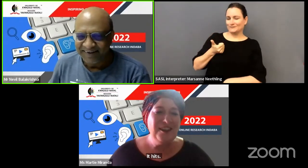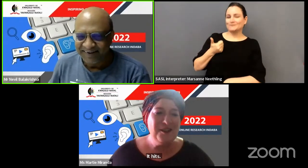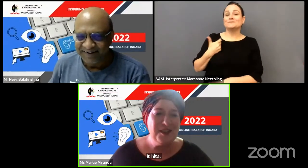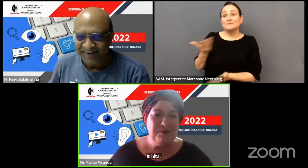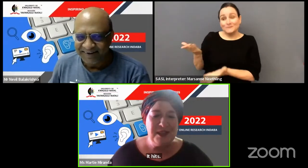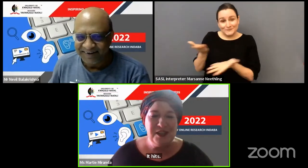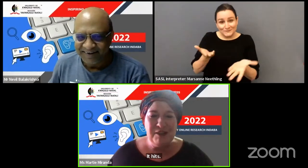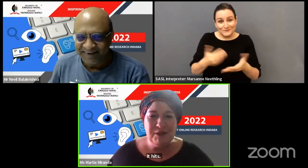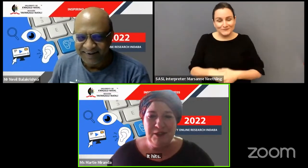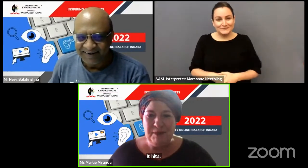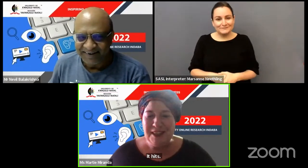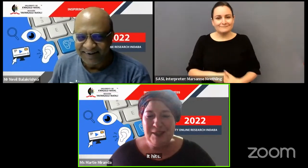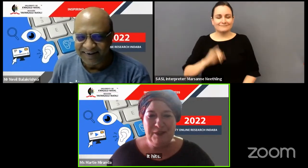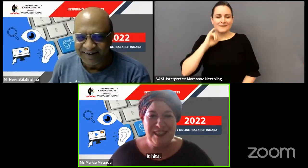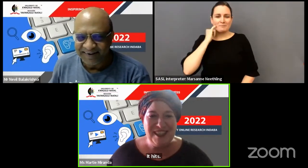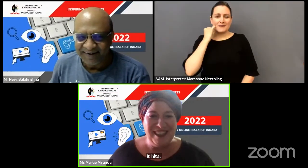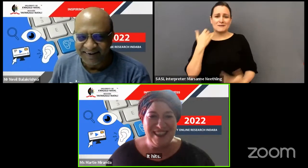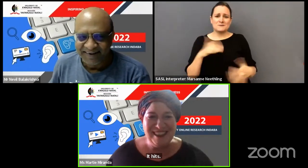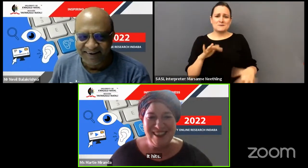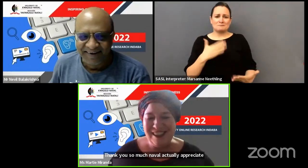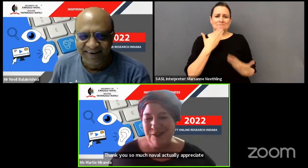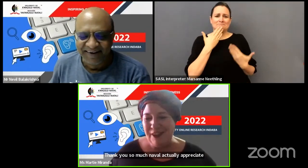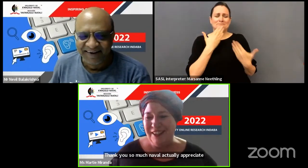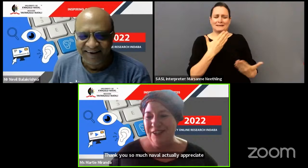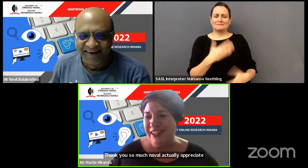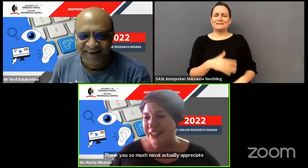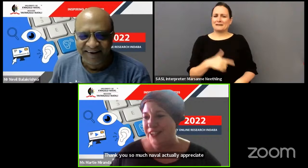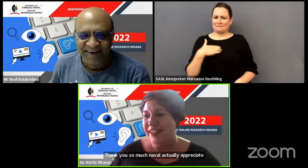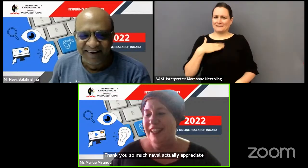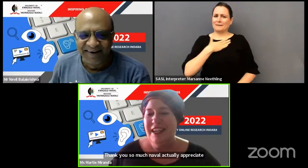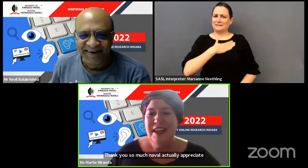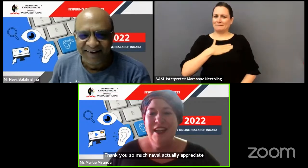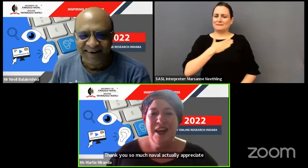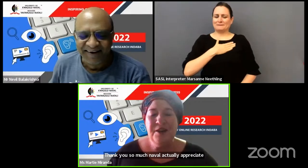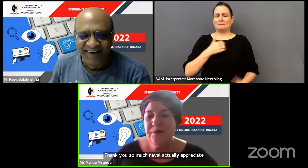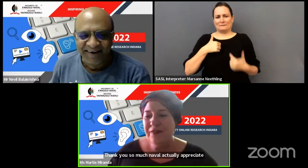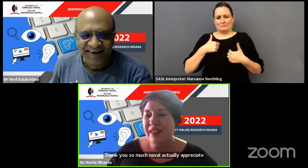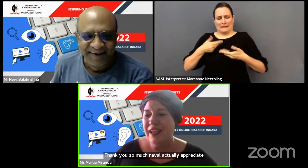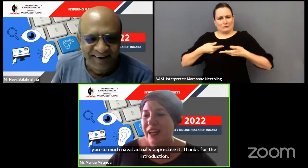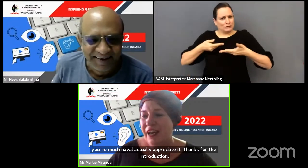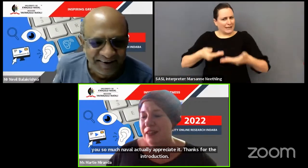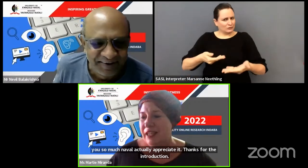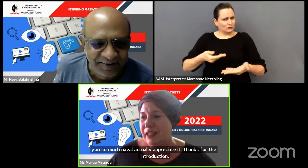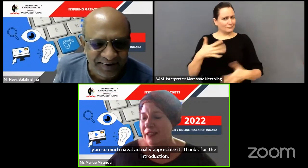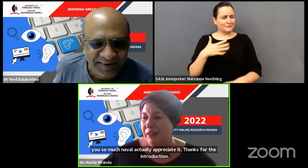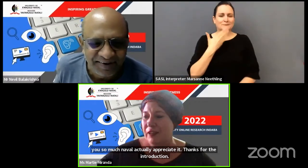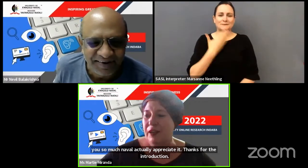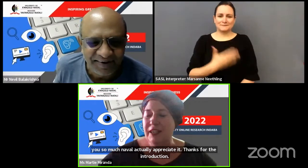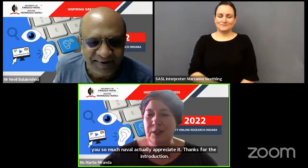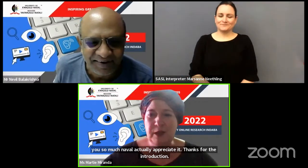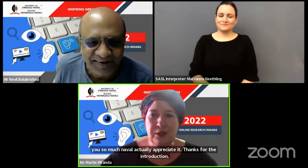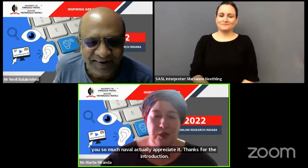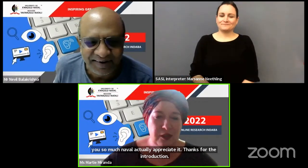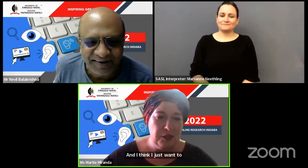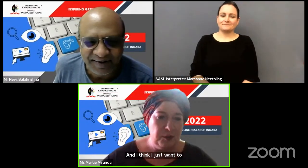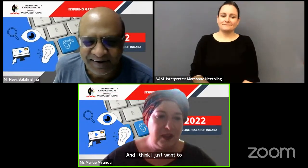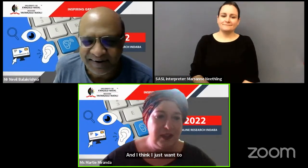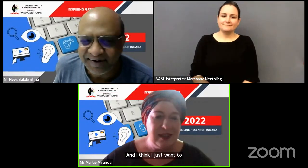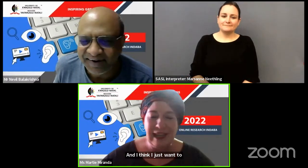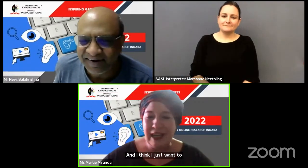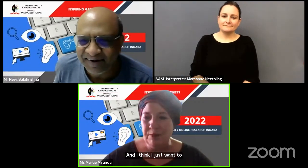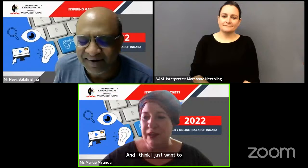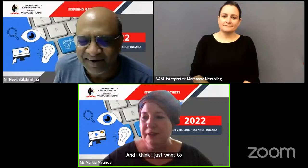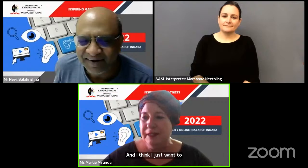Oh, thank you so much, Neville. Much appreciated. Thanks for the introduction. I think I just want to start